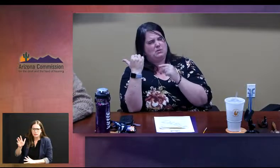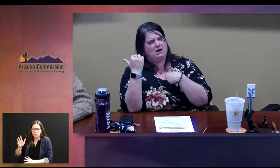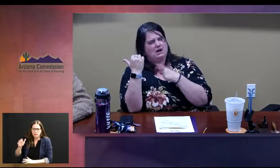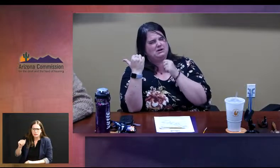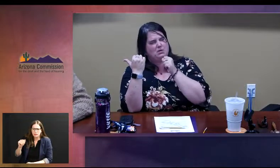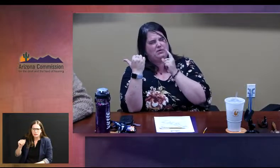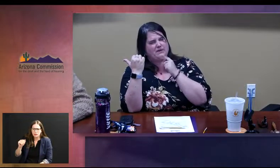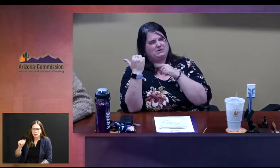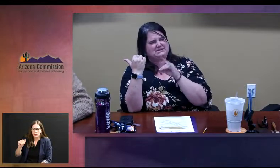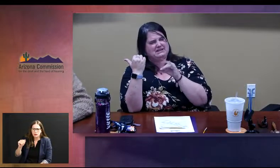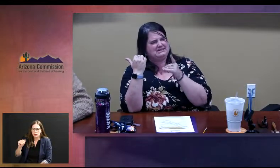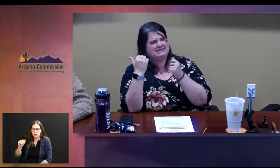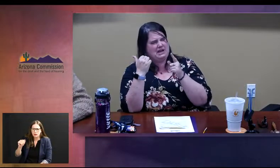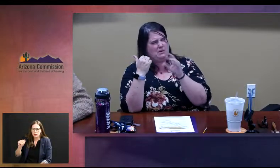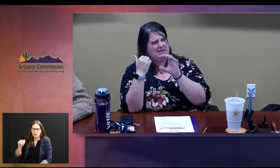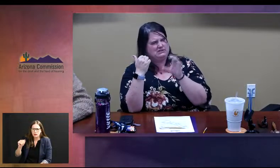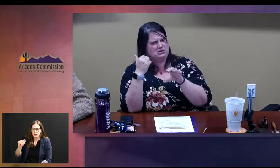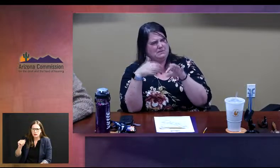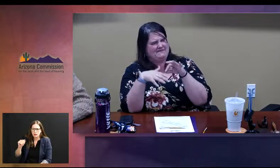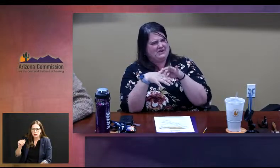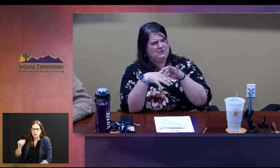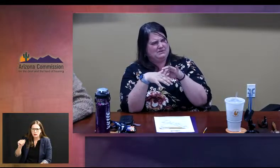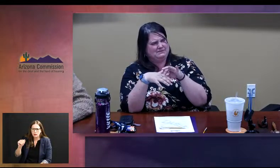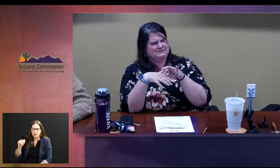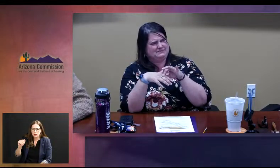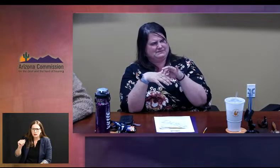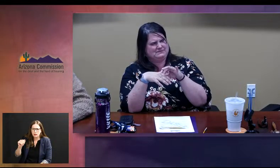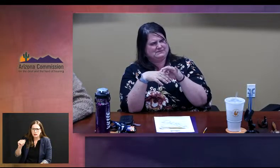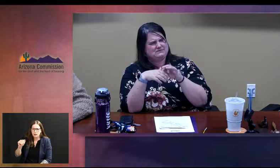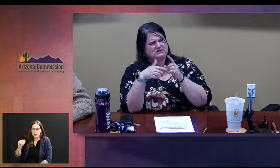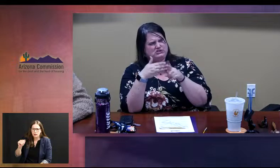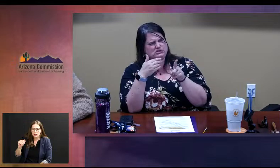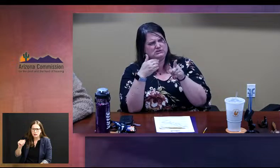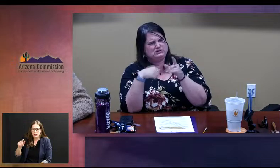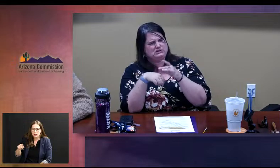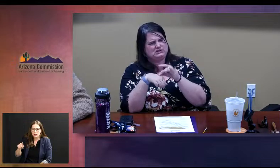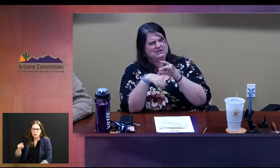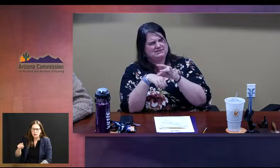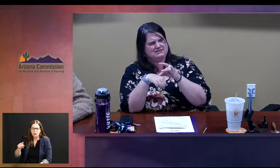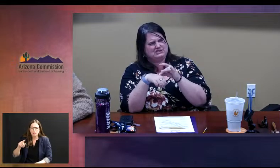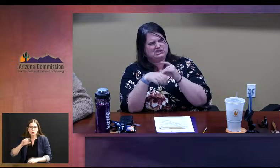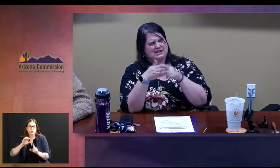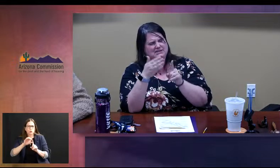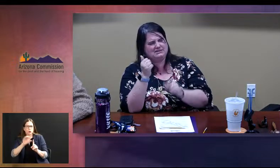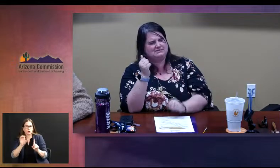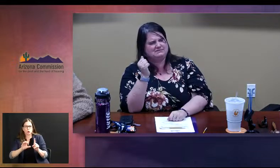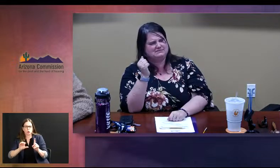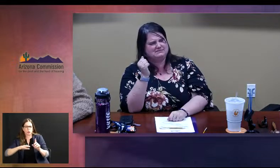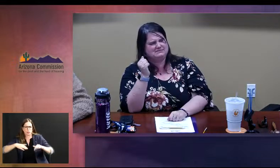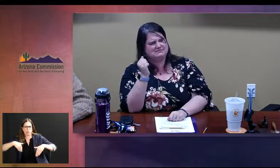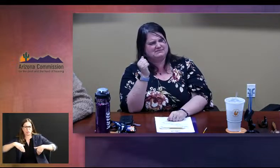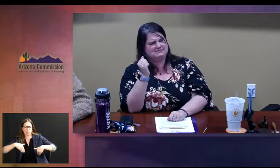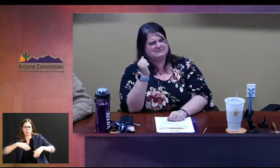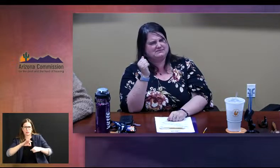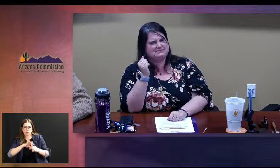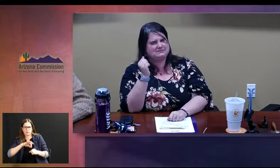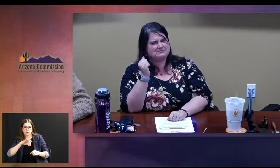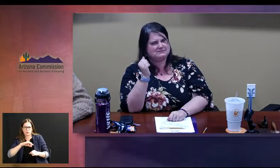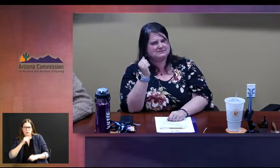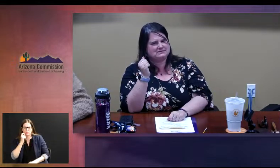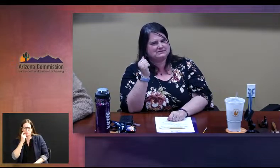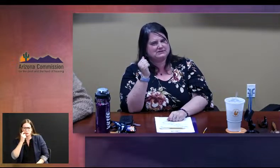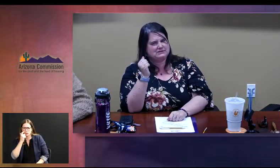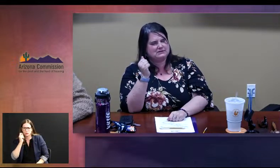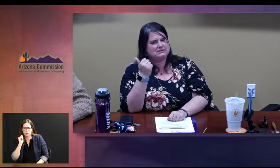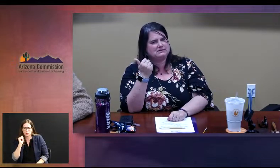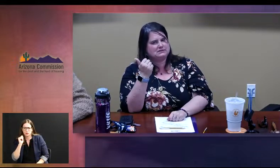This is Commissioner. Wait, I don't think anyone on Zoom has voted. Right now, we've Kyla? had Commissioner O'Rourke and